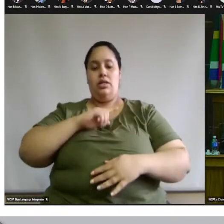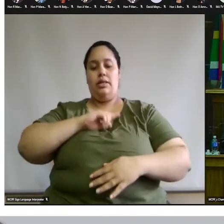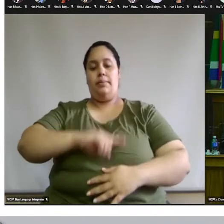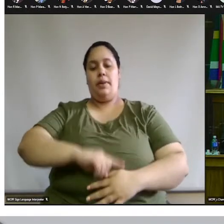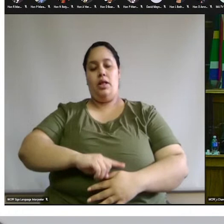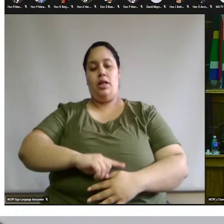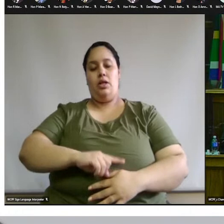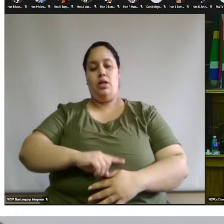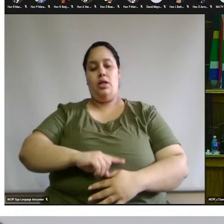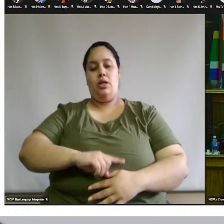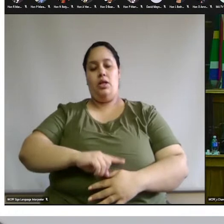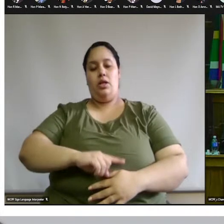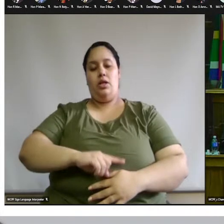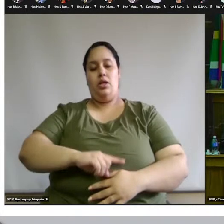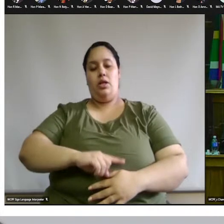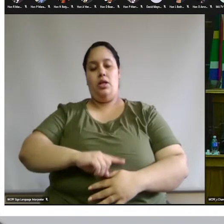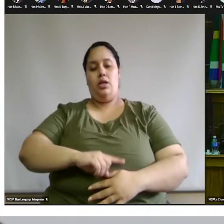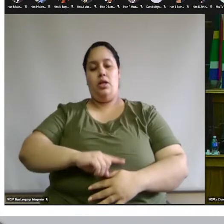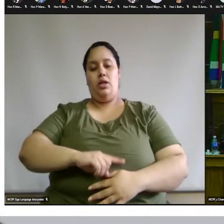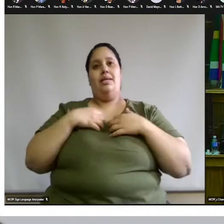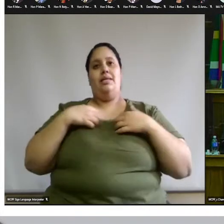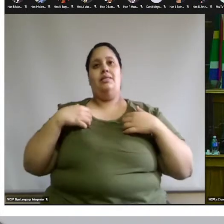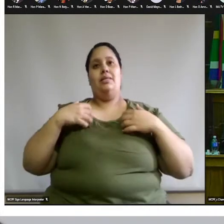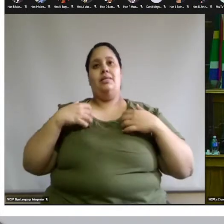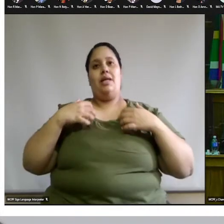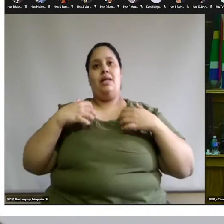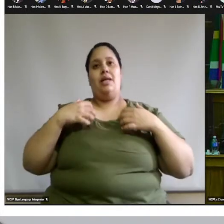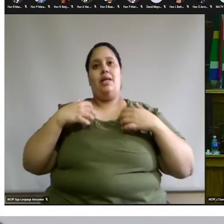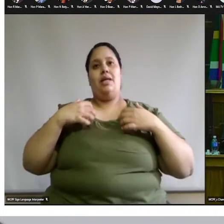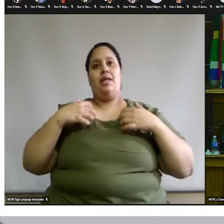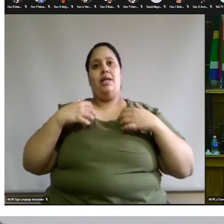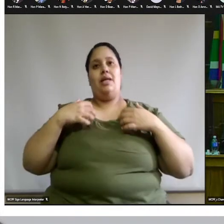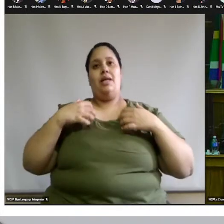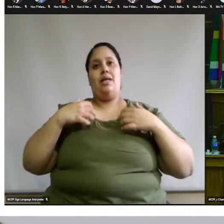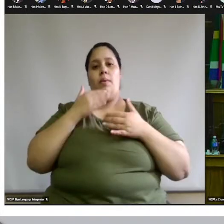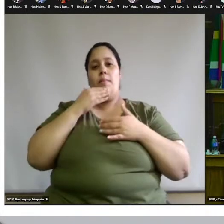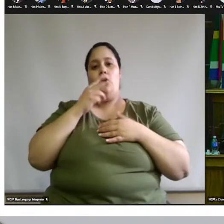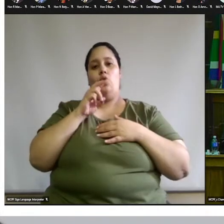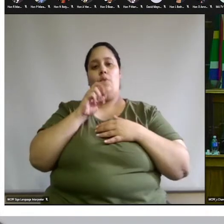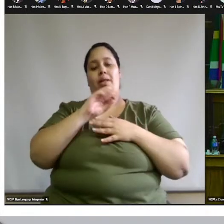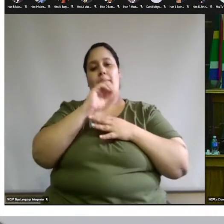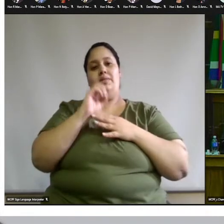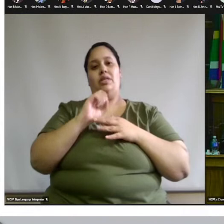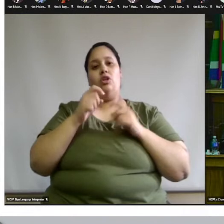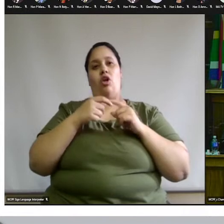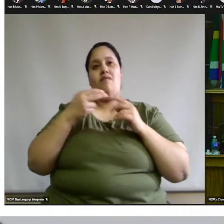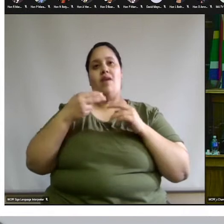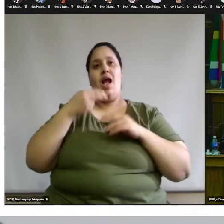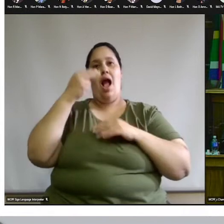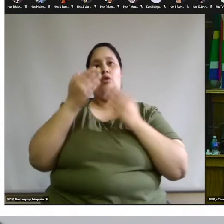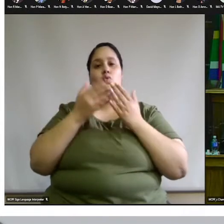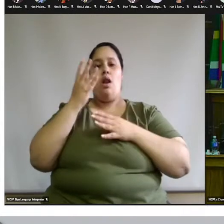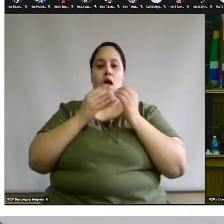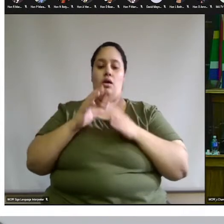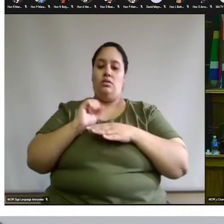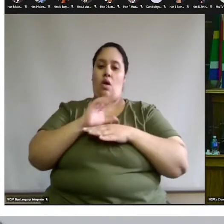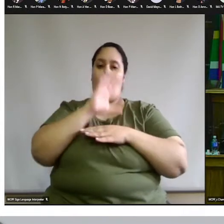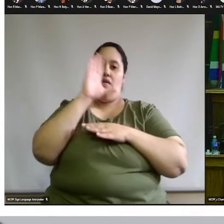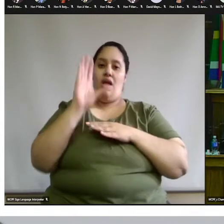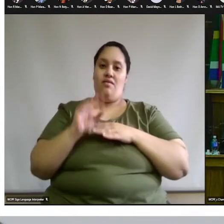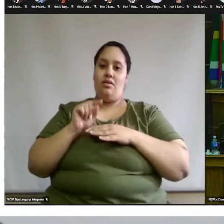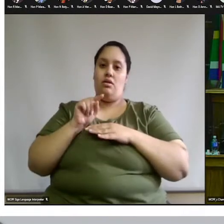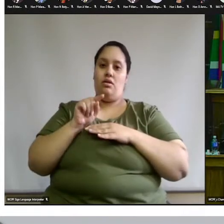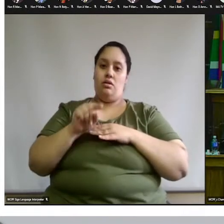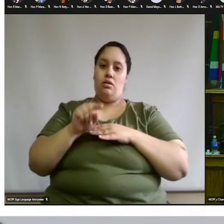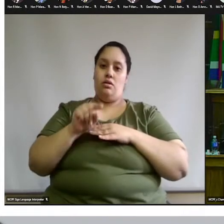Group reports that 20% of high school learners in South Africa have tried at a point